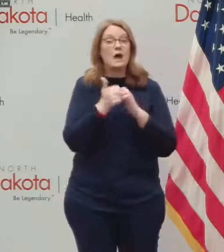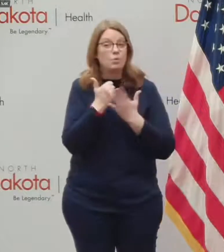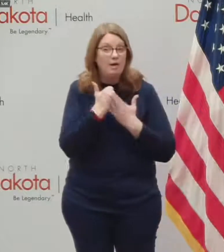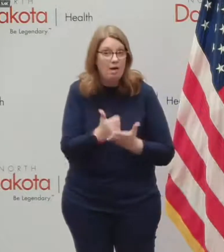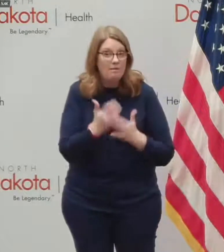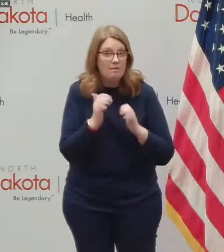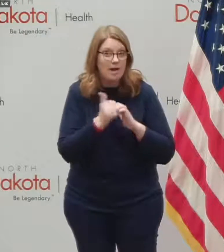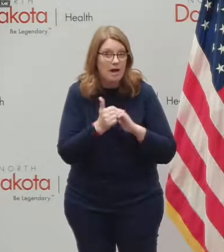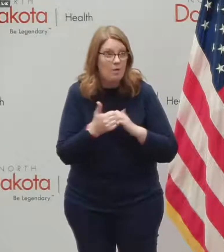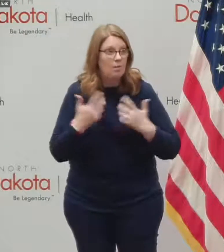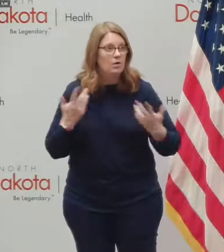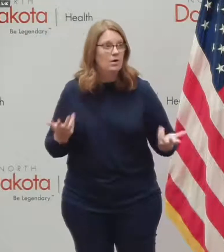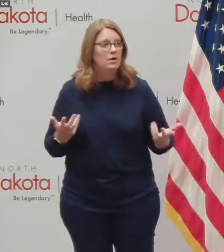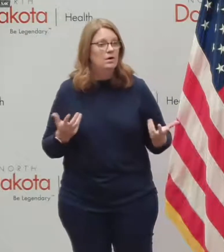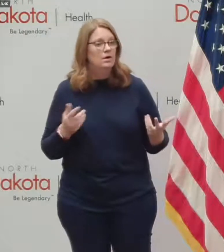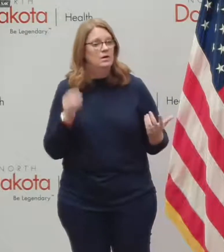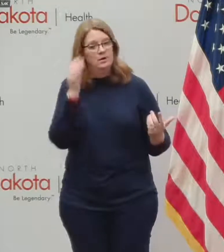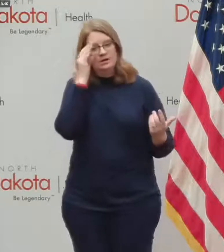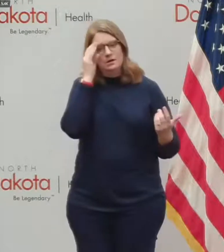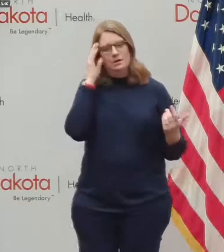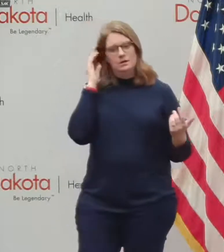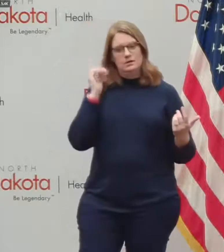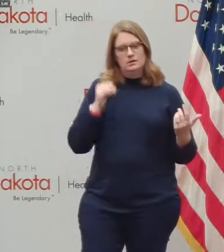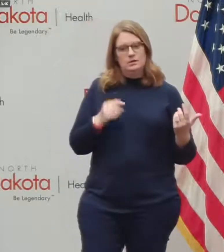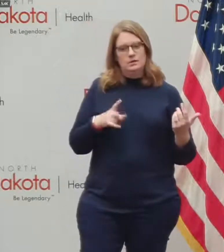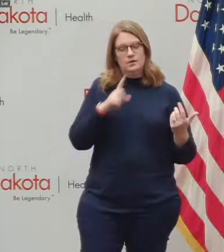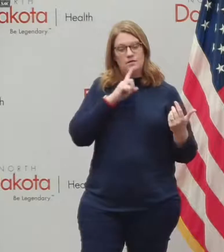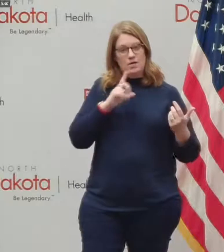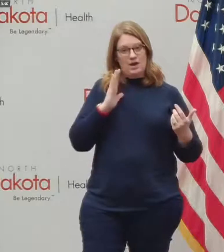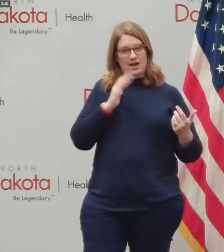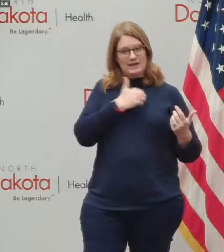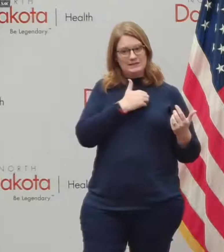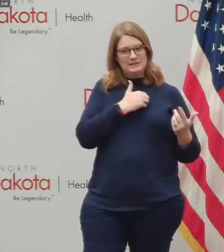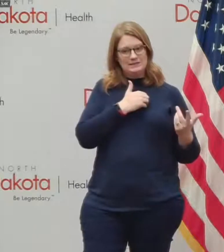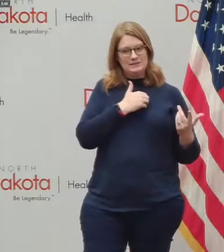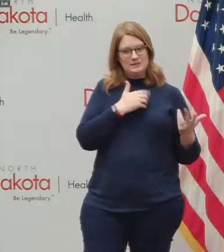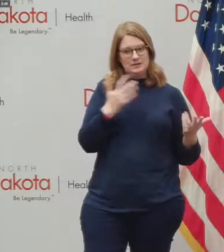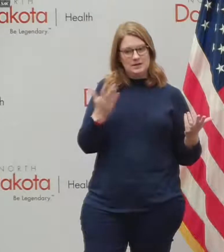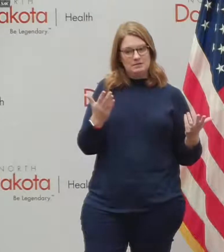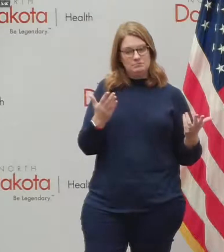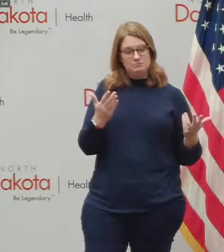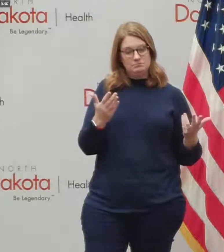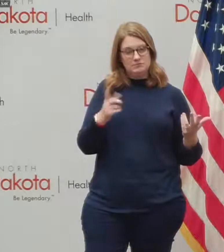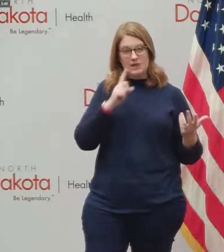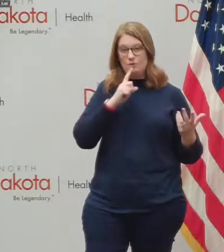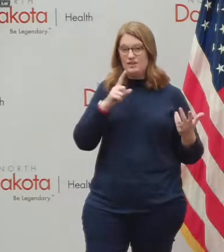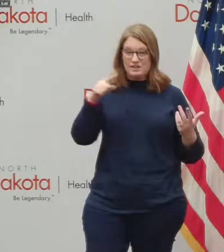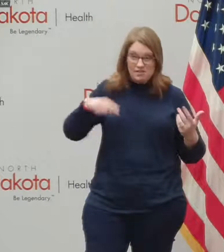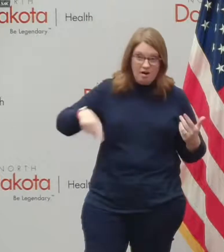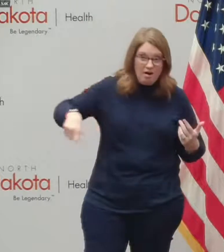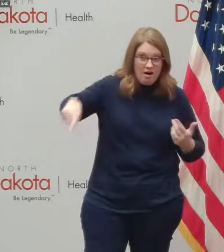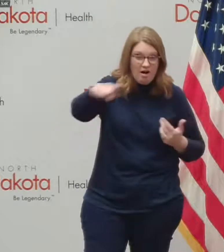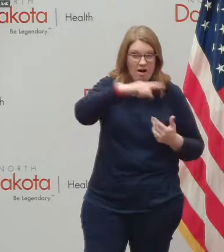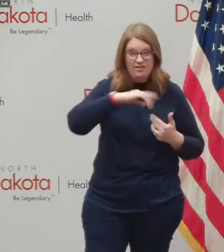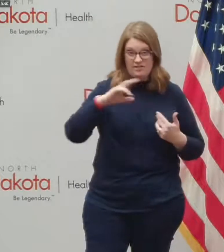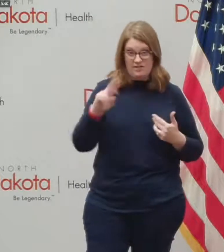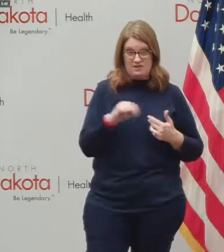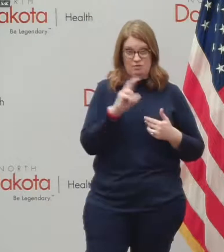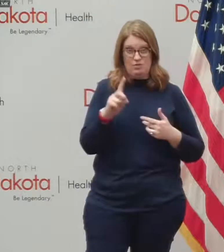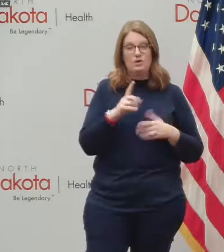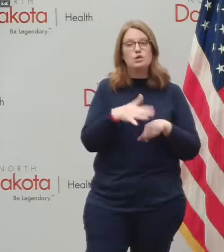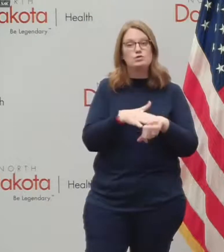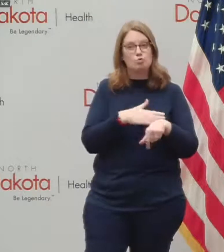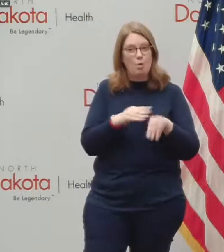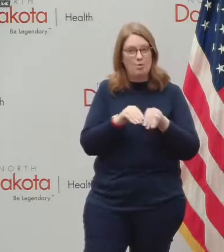this, and one of those is for us to as North Dakotans to work to help slow the spread and